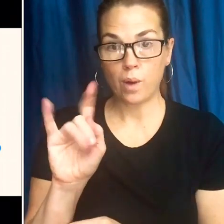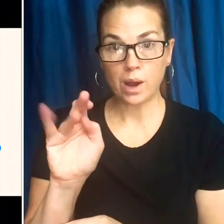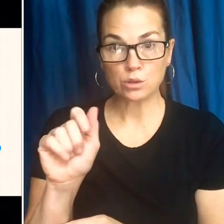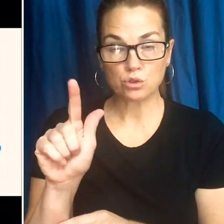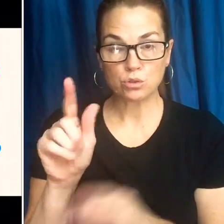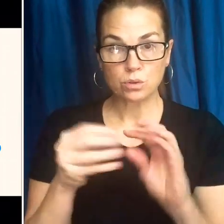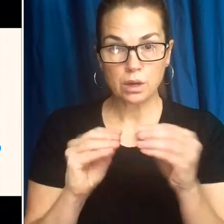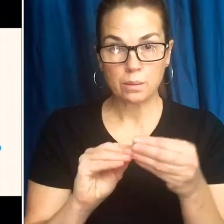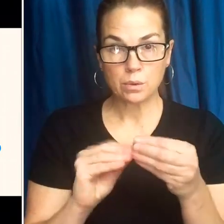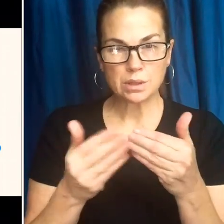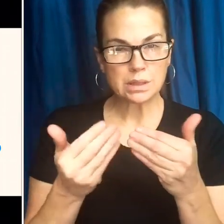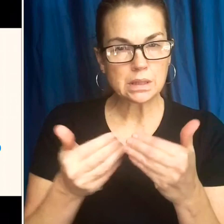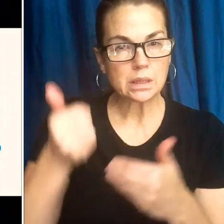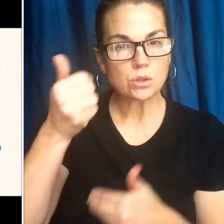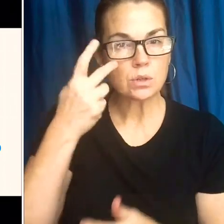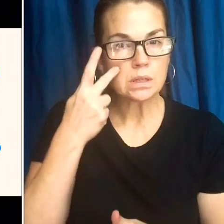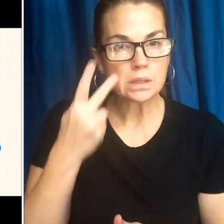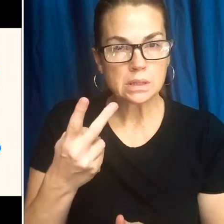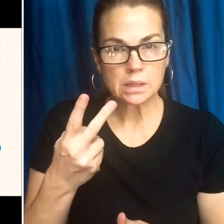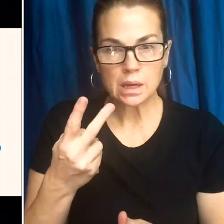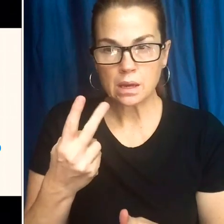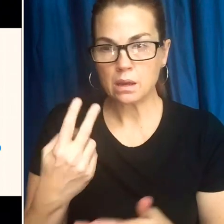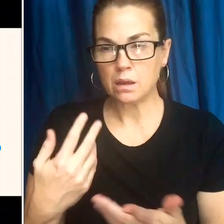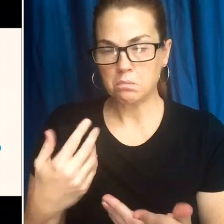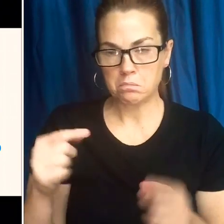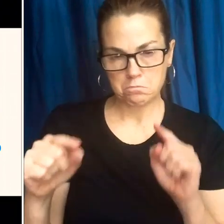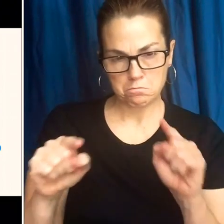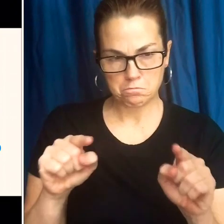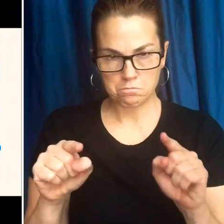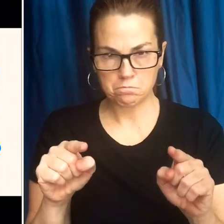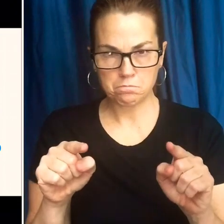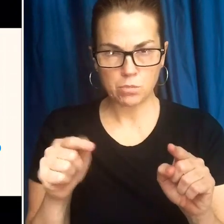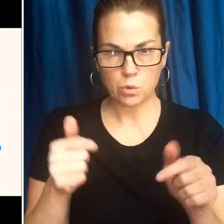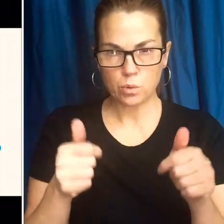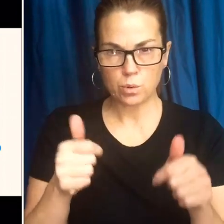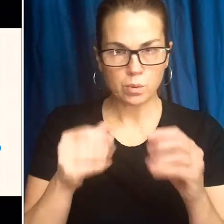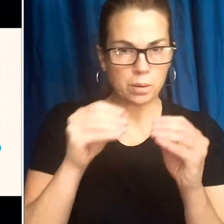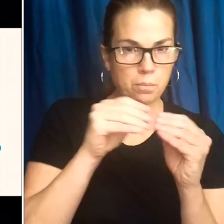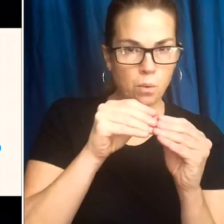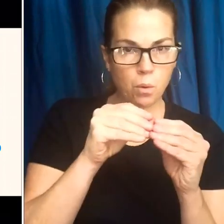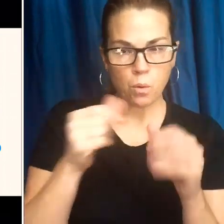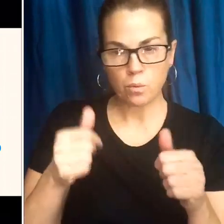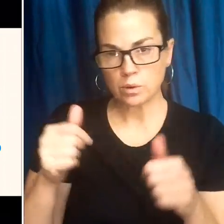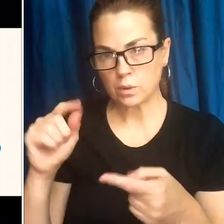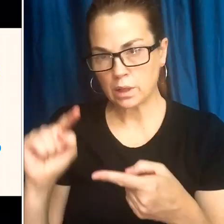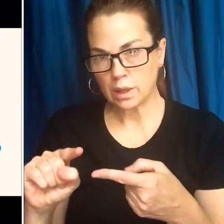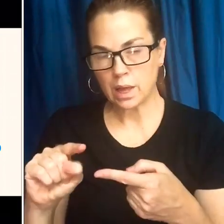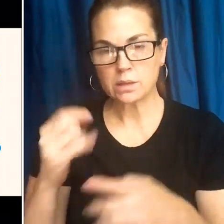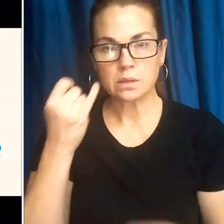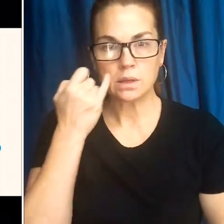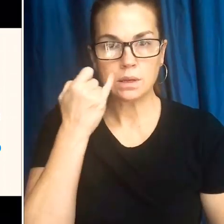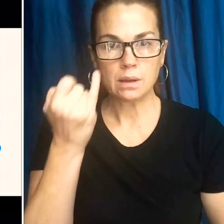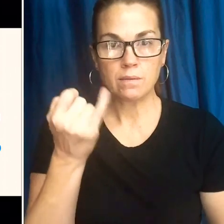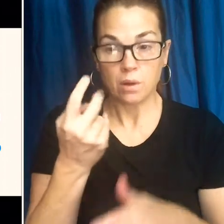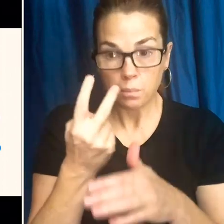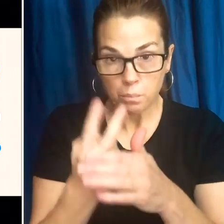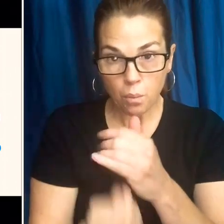decimals or both written as fractions. Which one you choose is up to you.